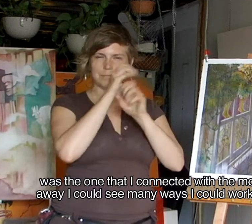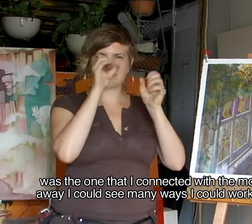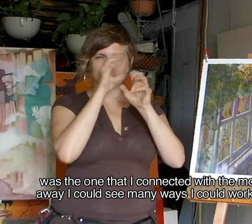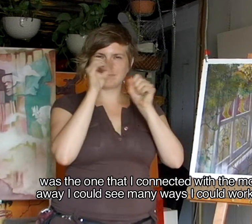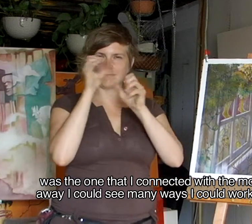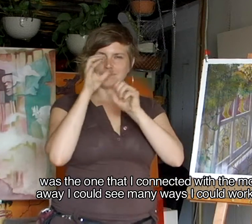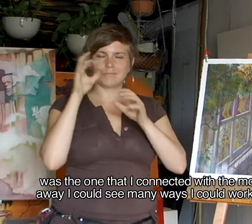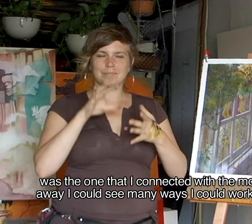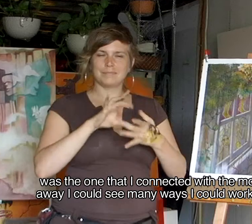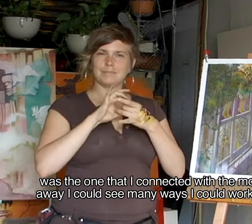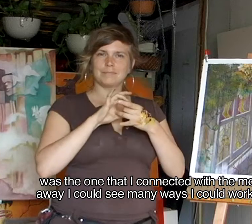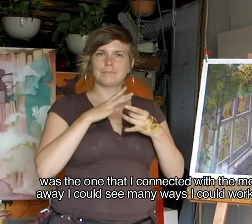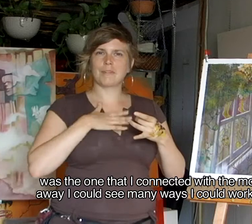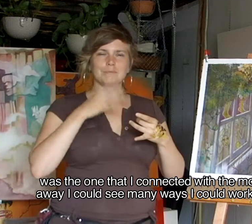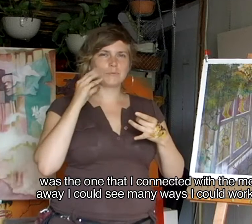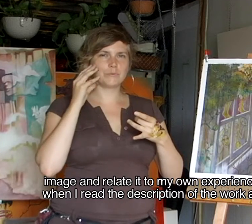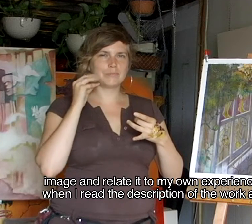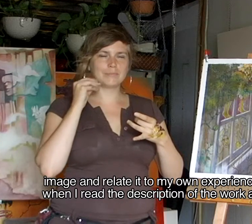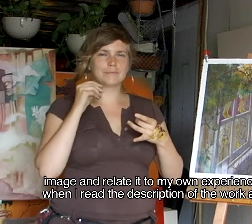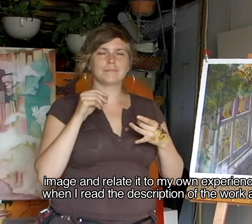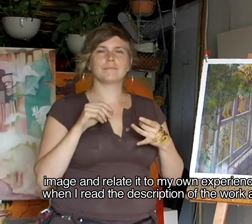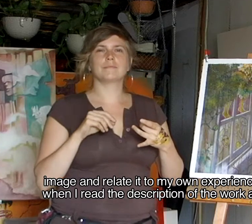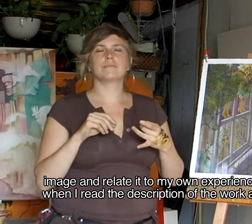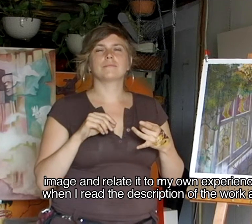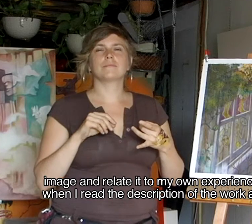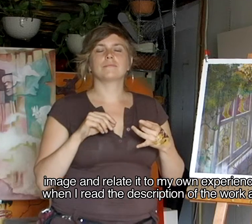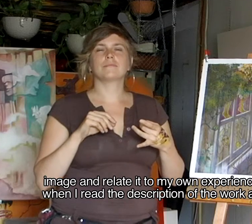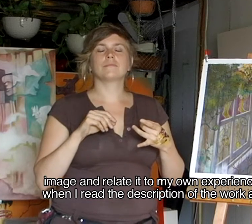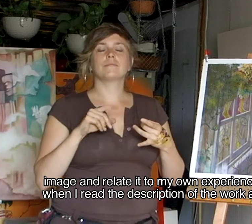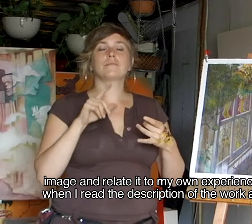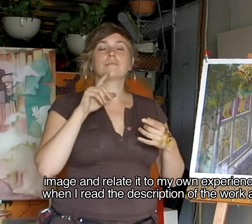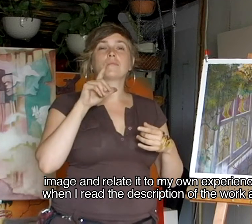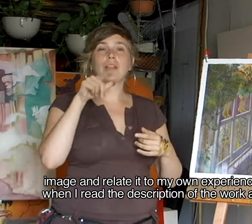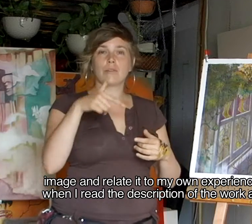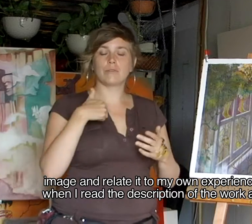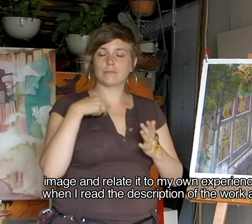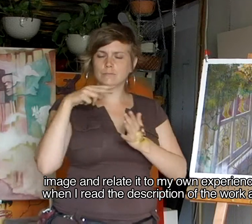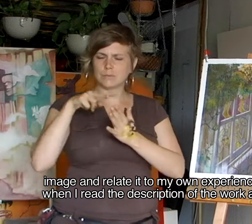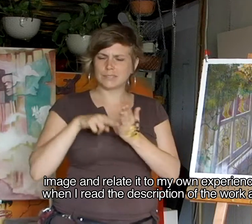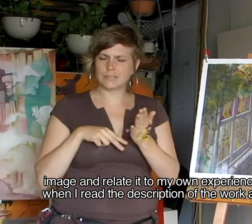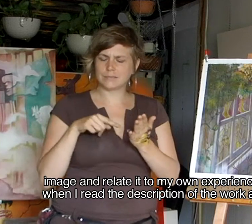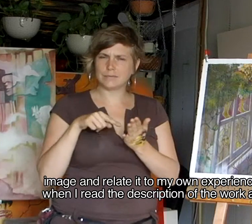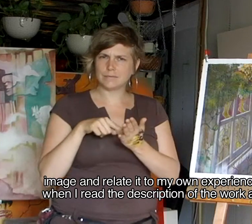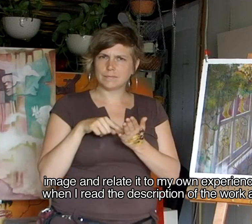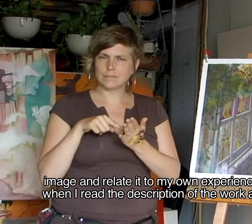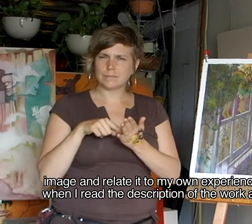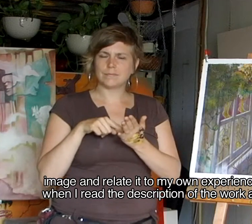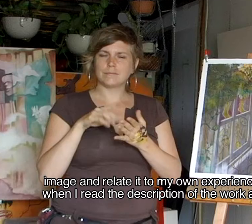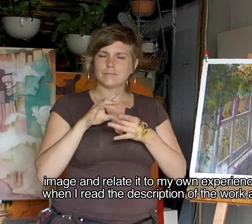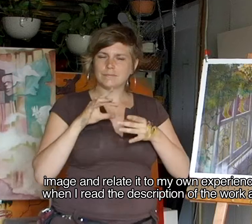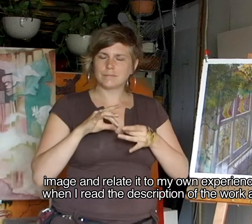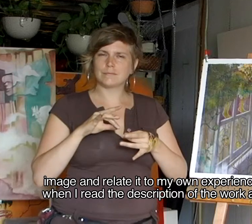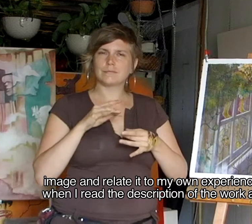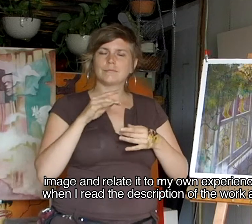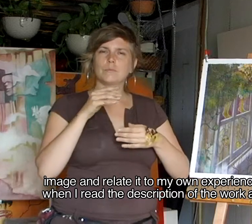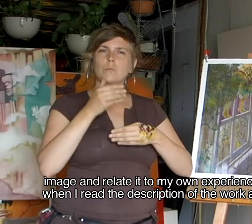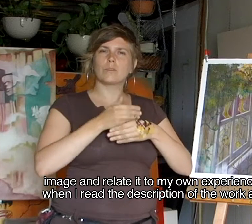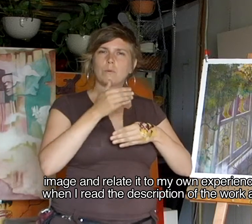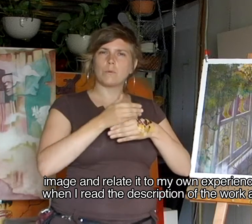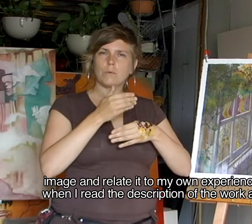the one that I connected with the most. Right away I could see many ways I could work with the image and relate